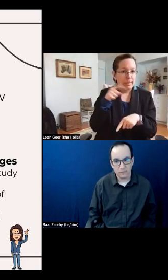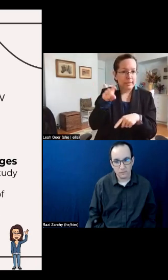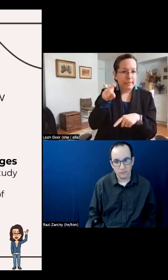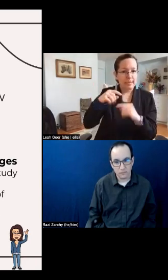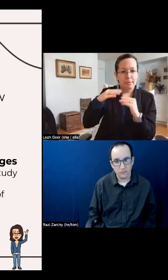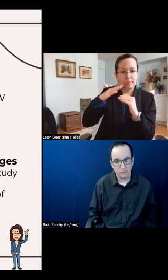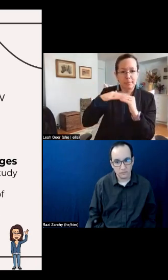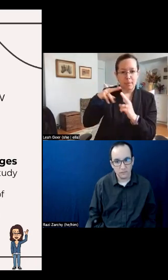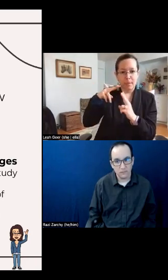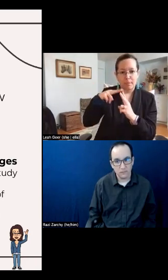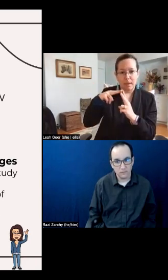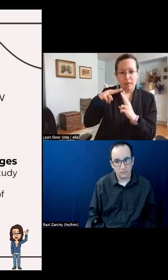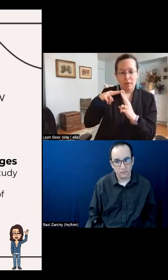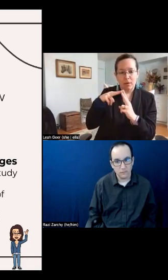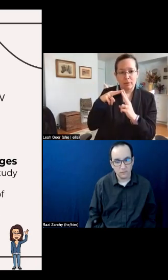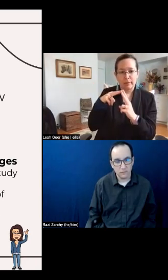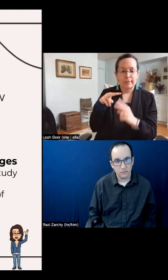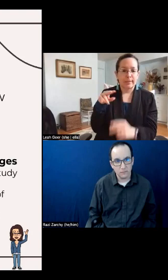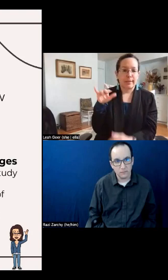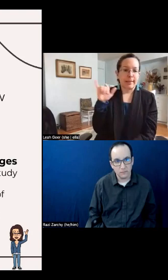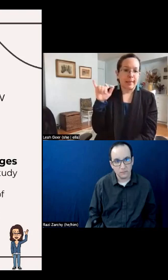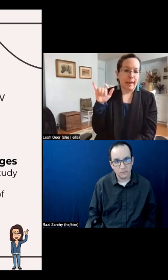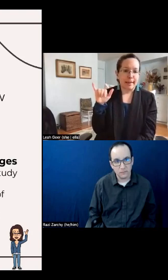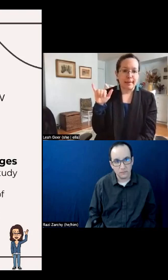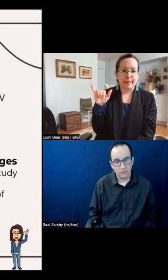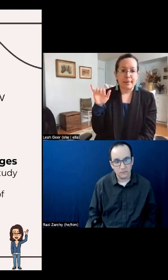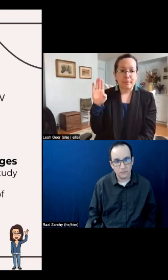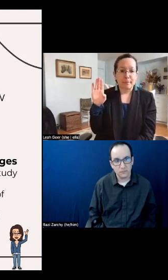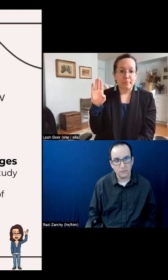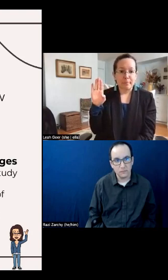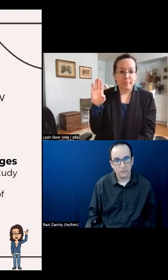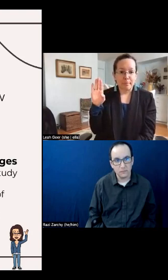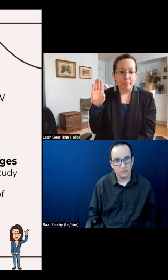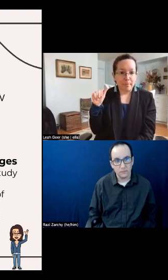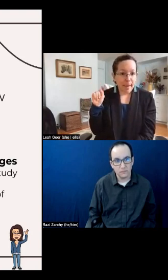contrast, right? And so we need minimal pairs,